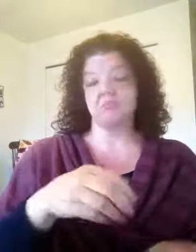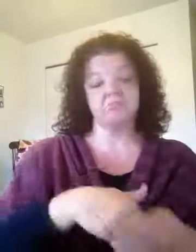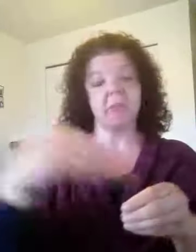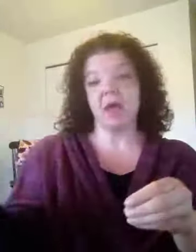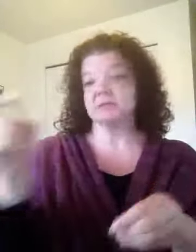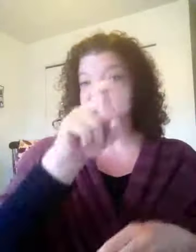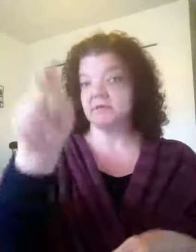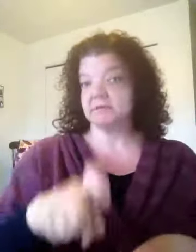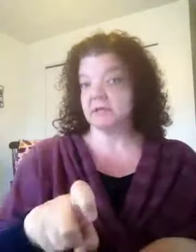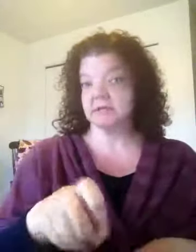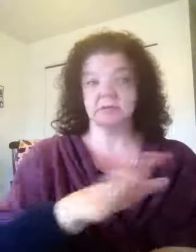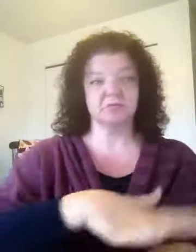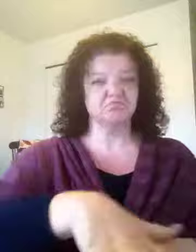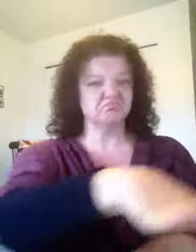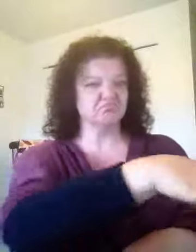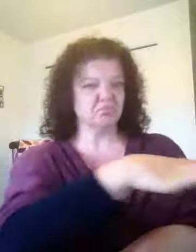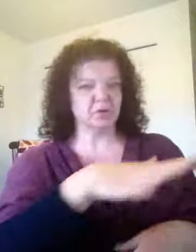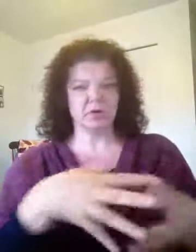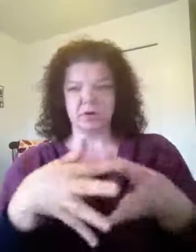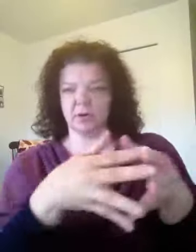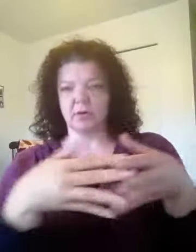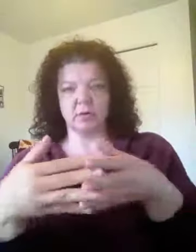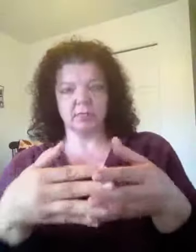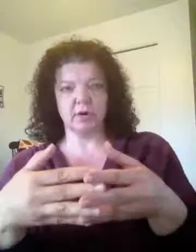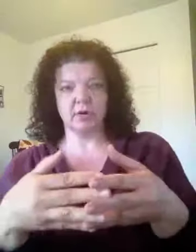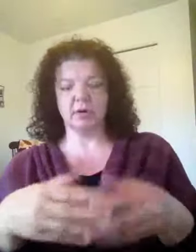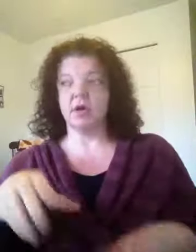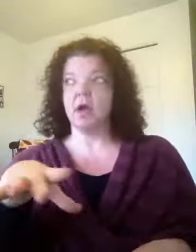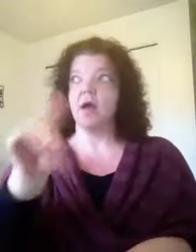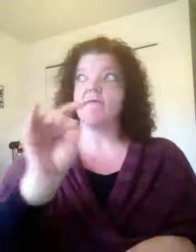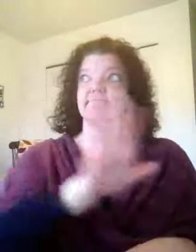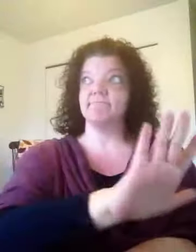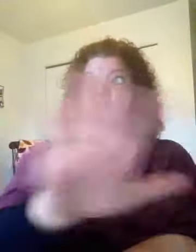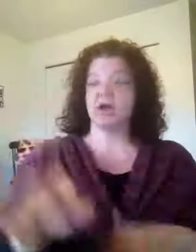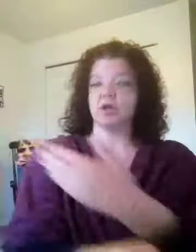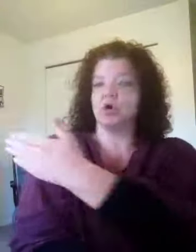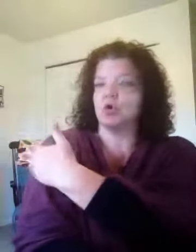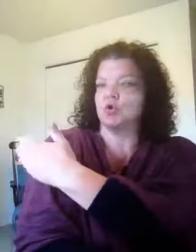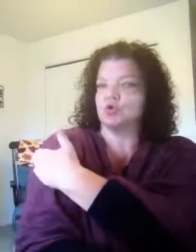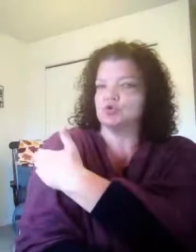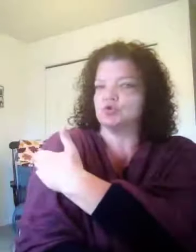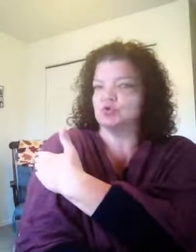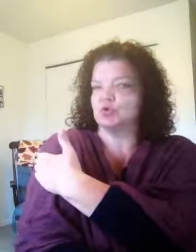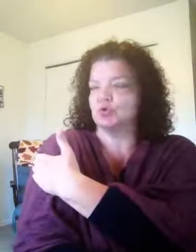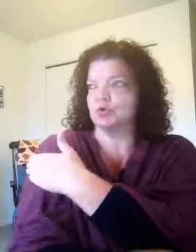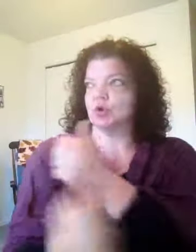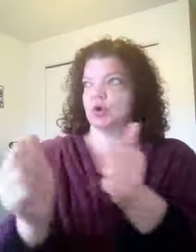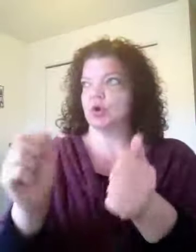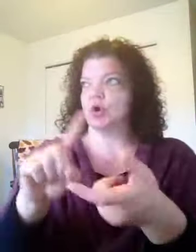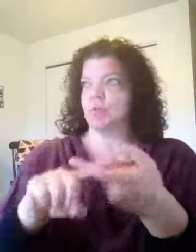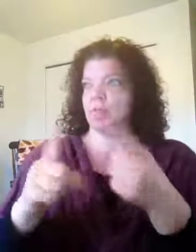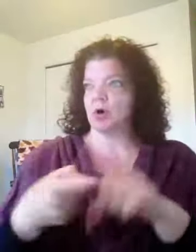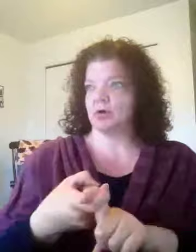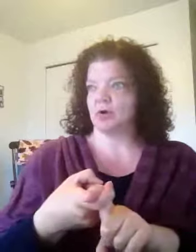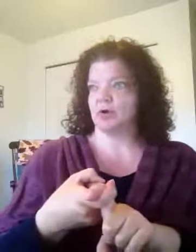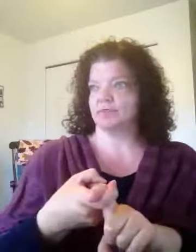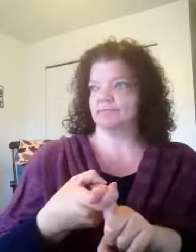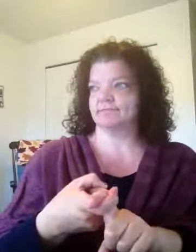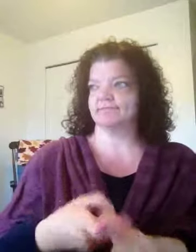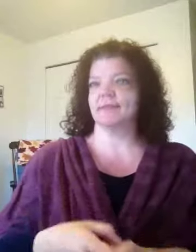before. So find your shoulder partner. Your partner with the longest hair is going to go first. And you're